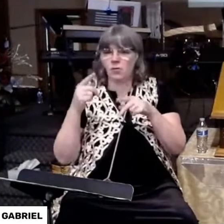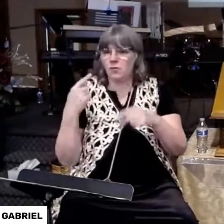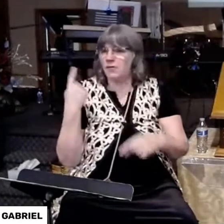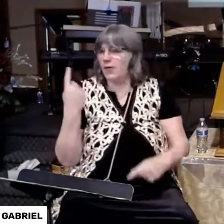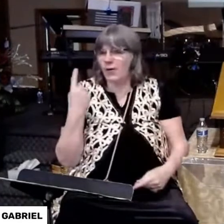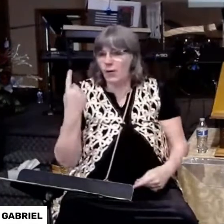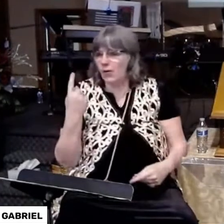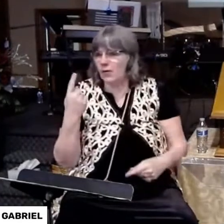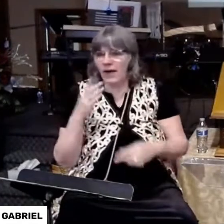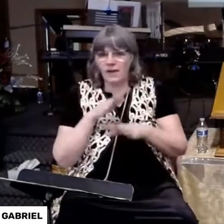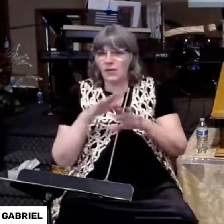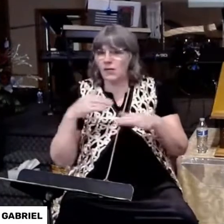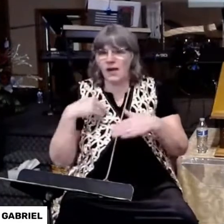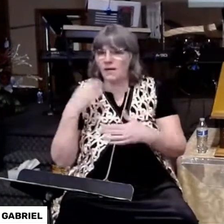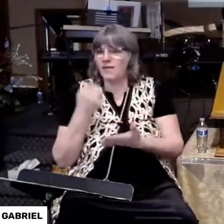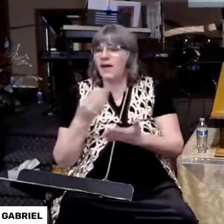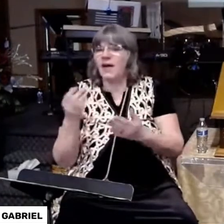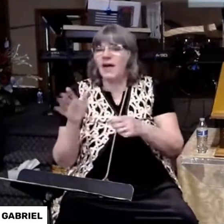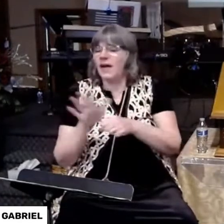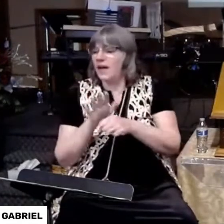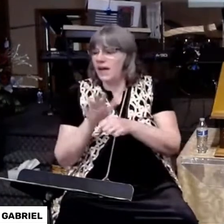very little means to support themselves.